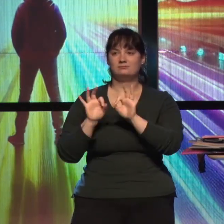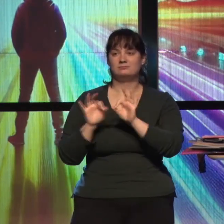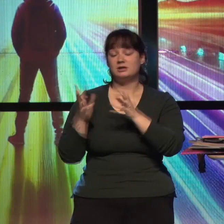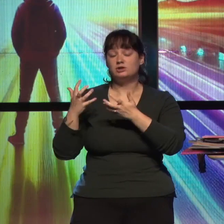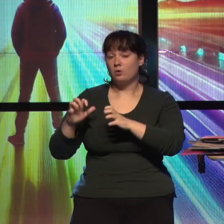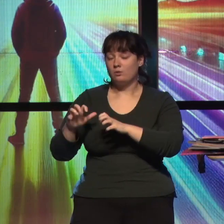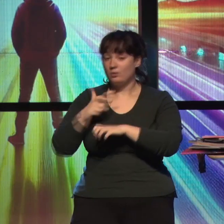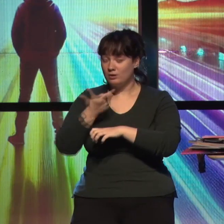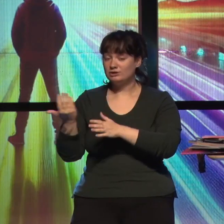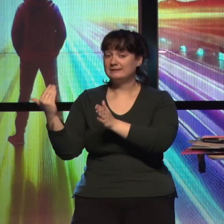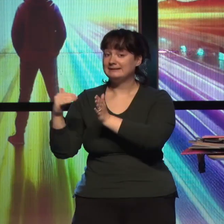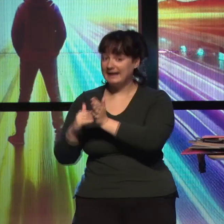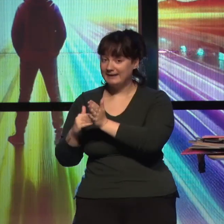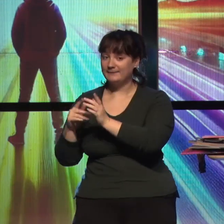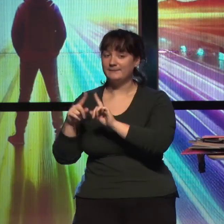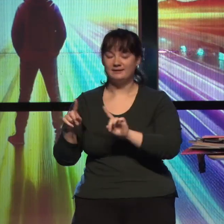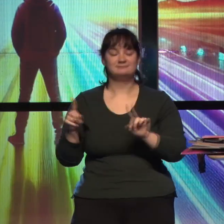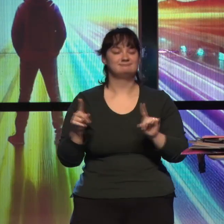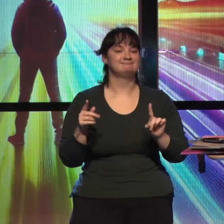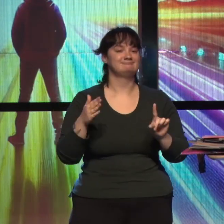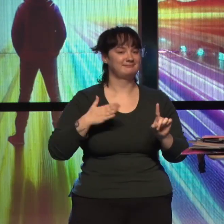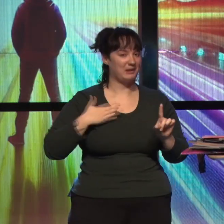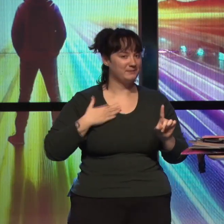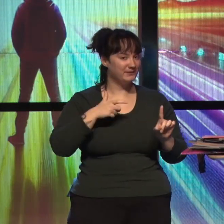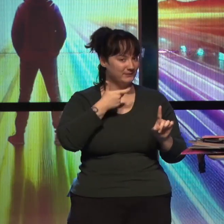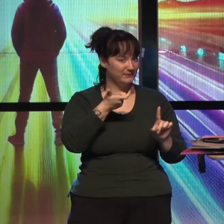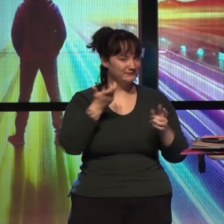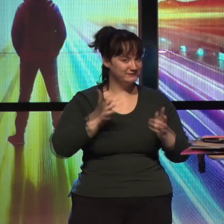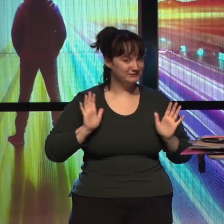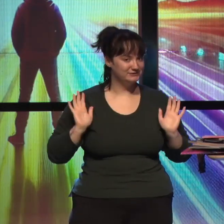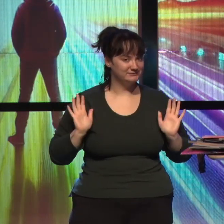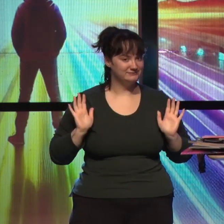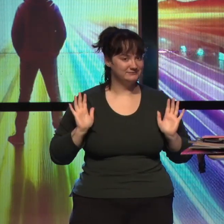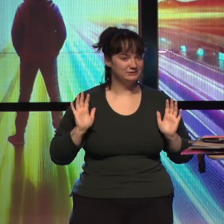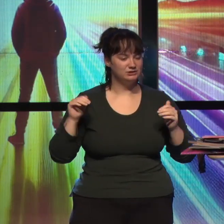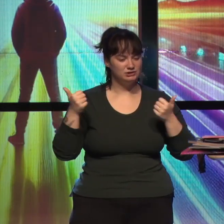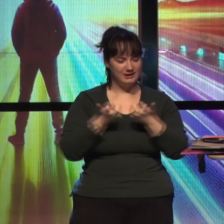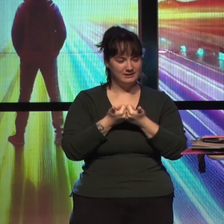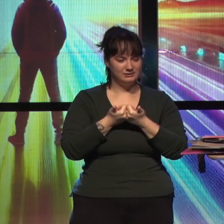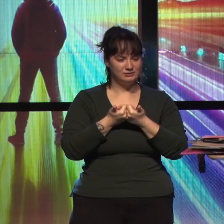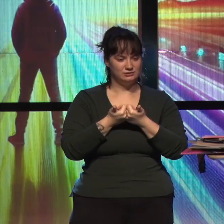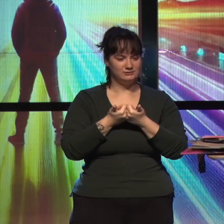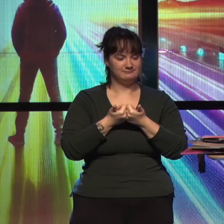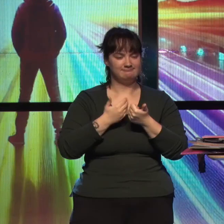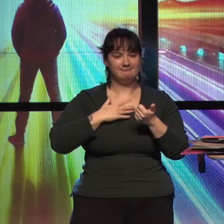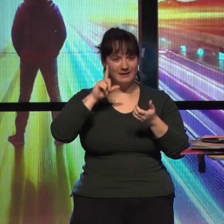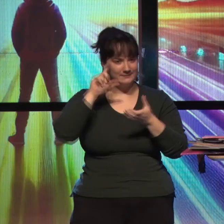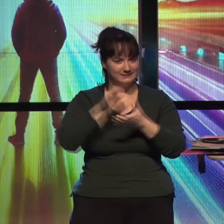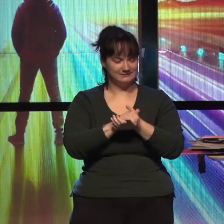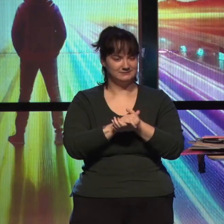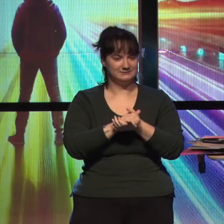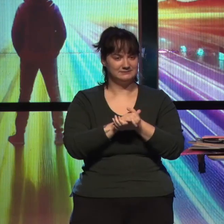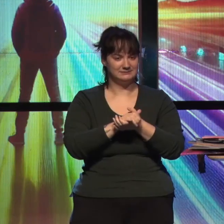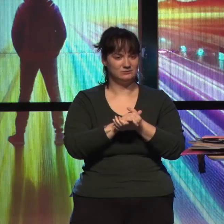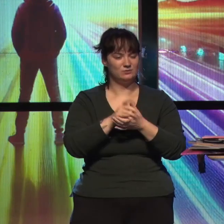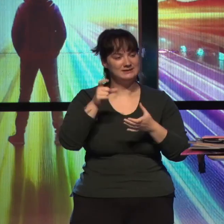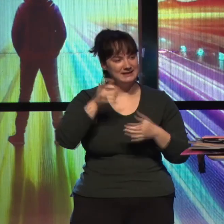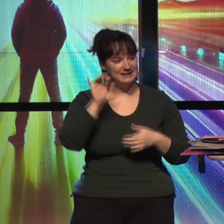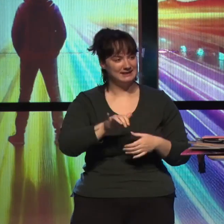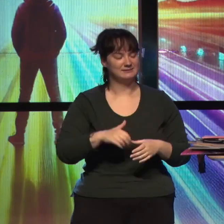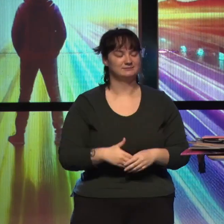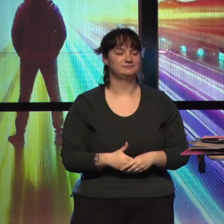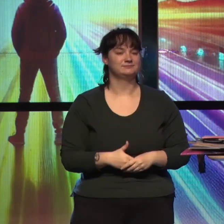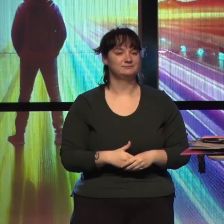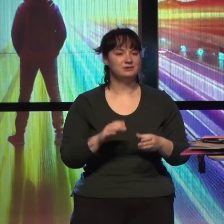I'm glad that I watched because it challenged a way of seeing the world. And we need those things. We need that